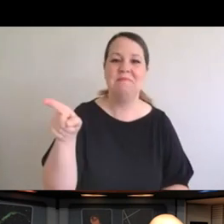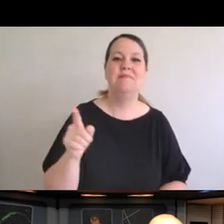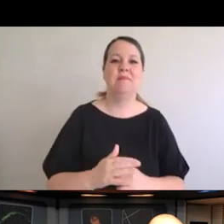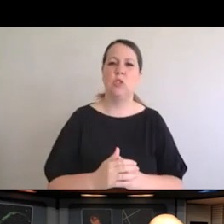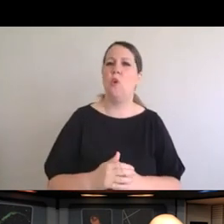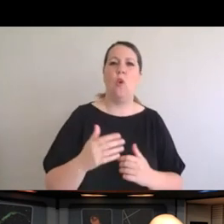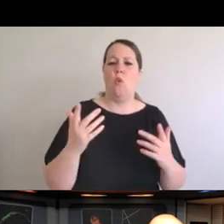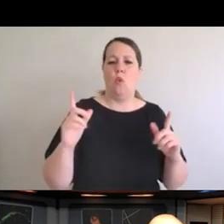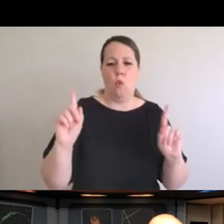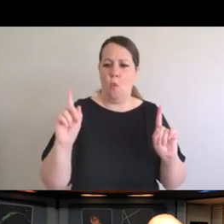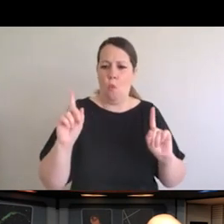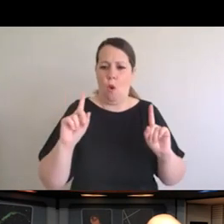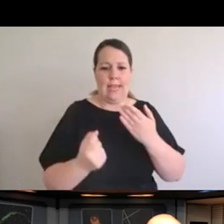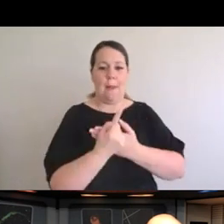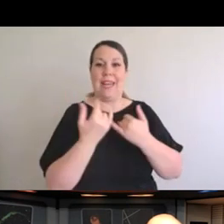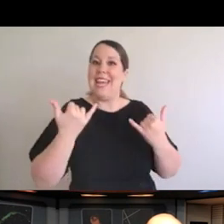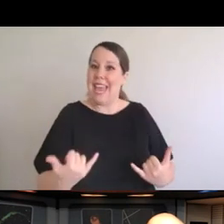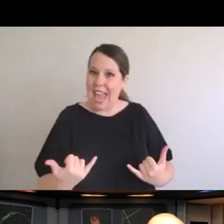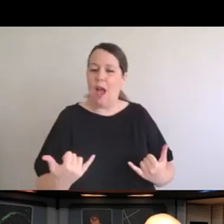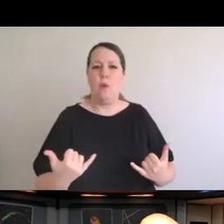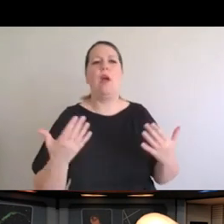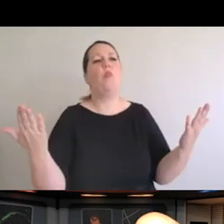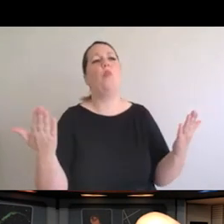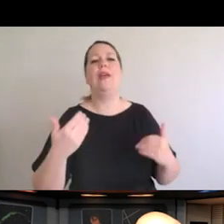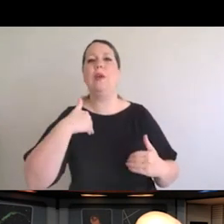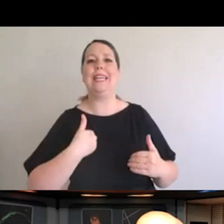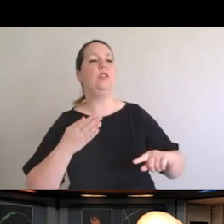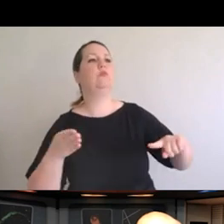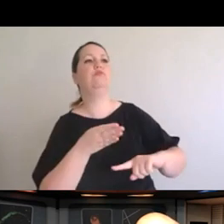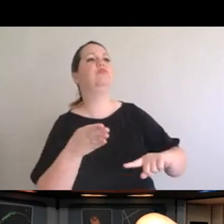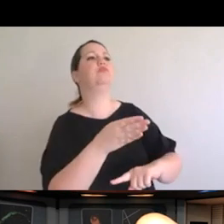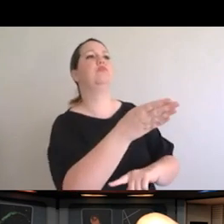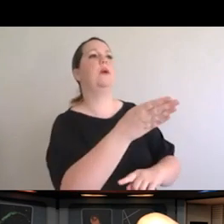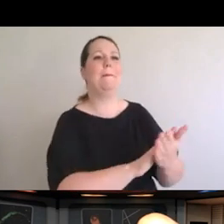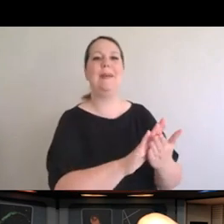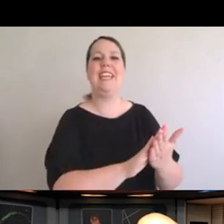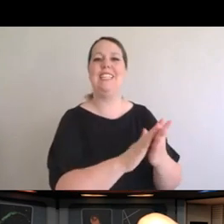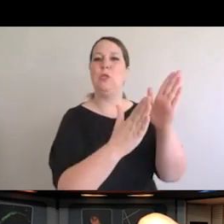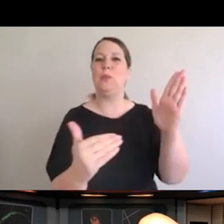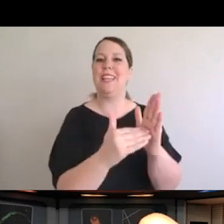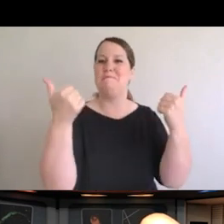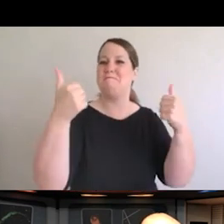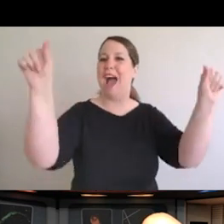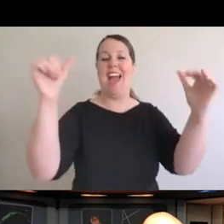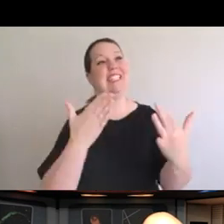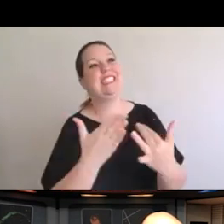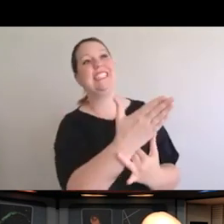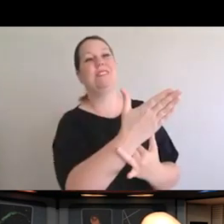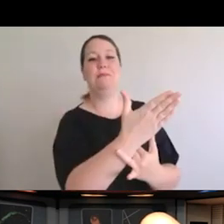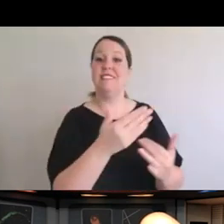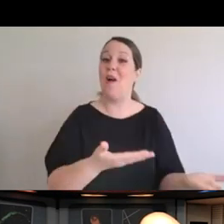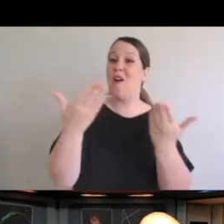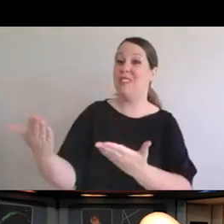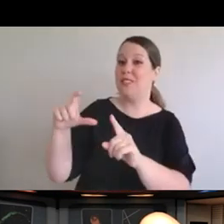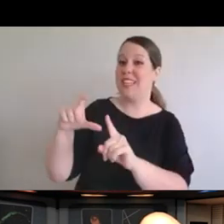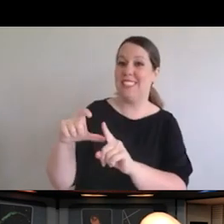to really create accessible New Zealand. David, the virtual stage is all yours. Thank you